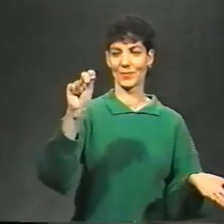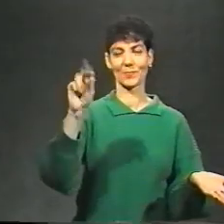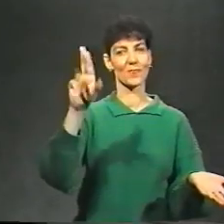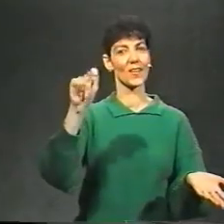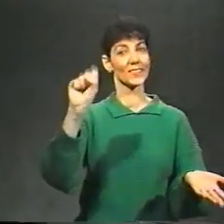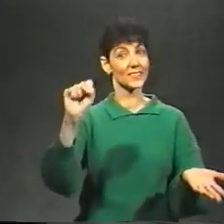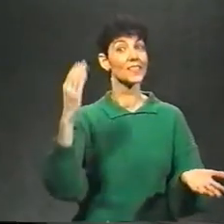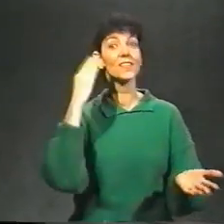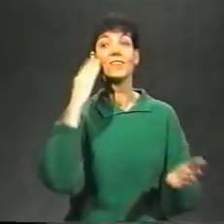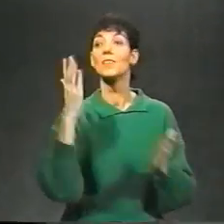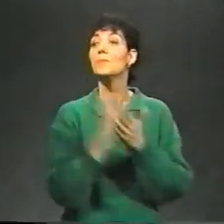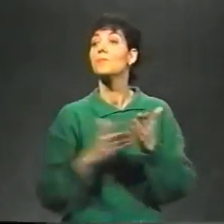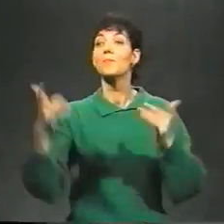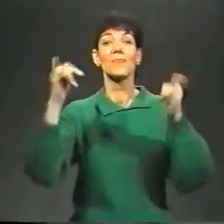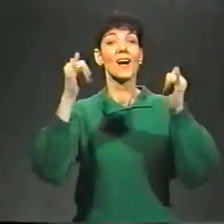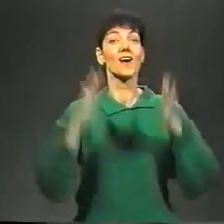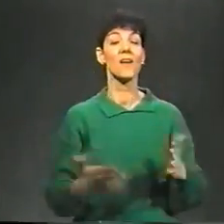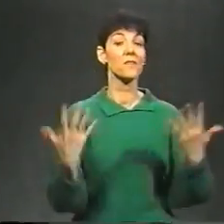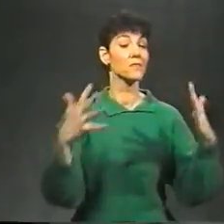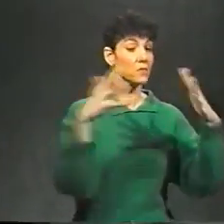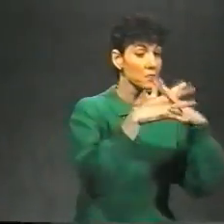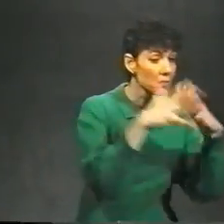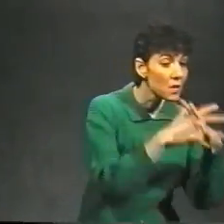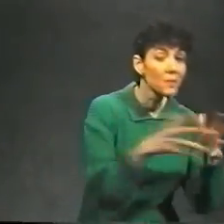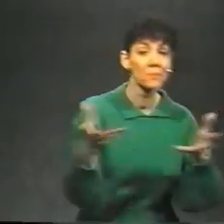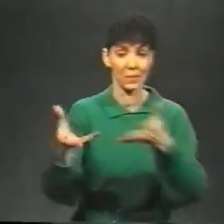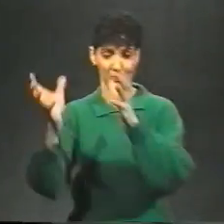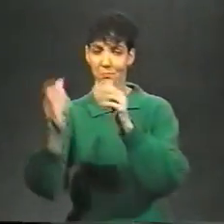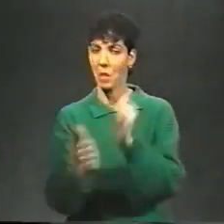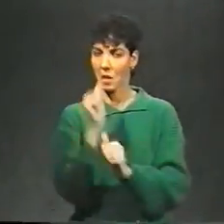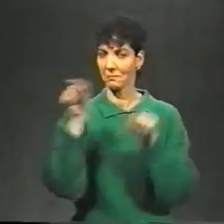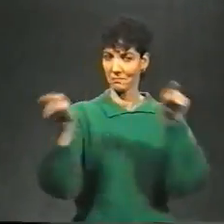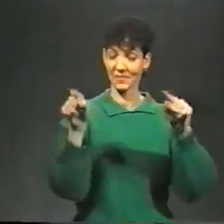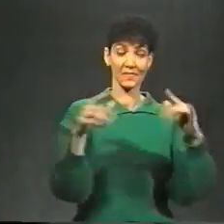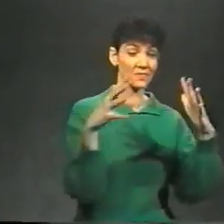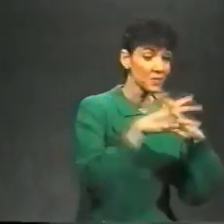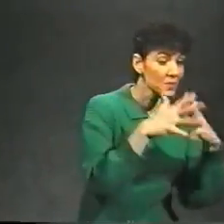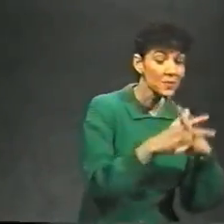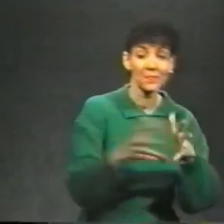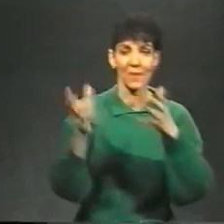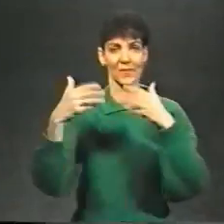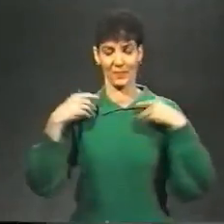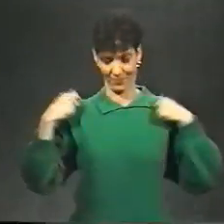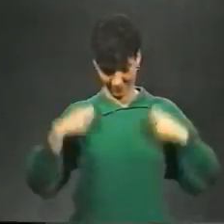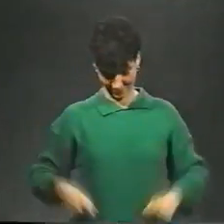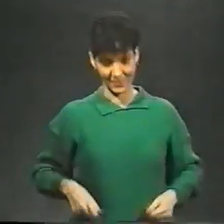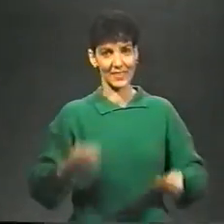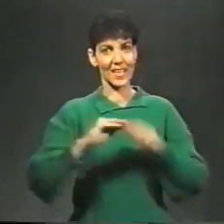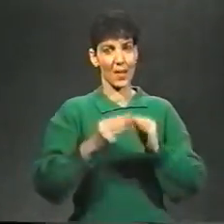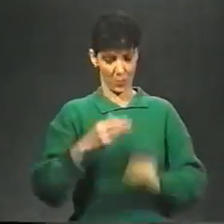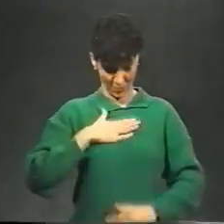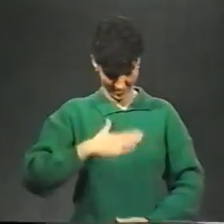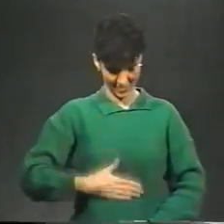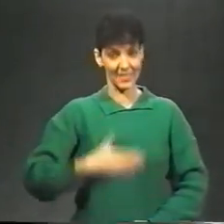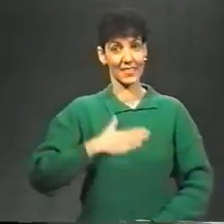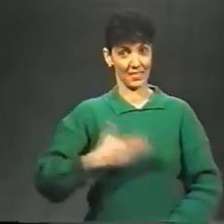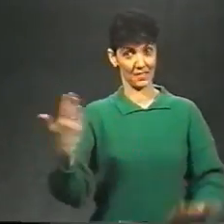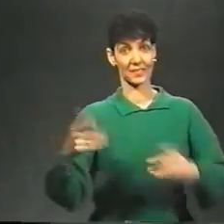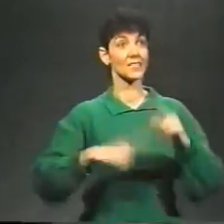and basketball, players are identified by jersey numbers. In ASL, the player's